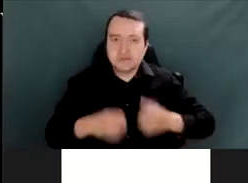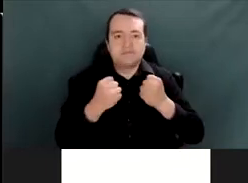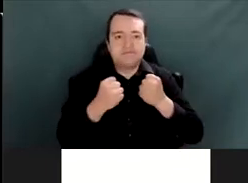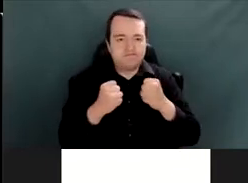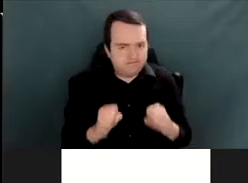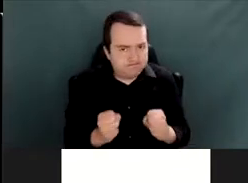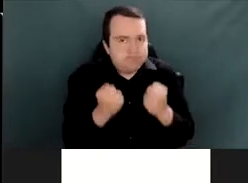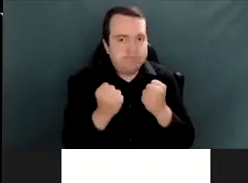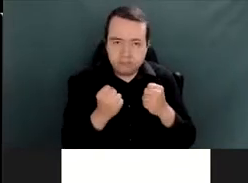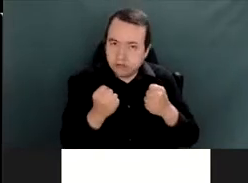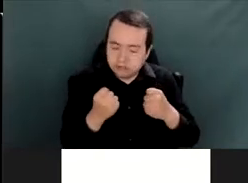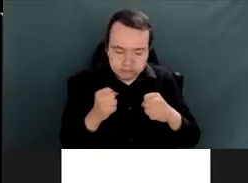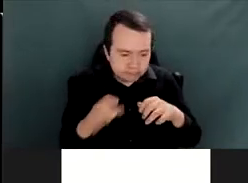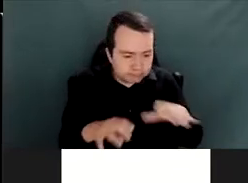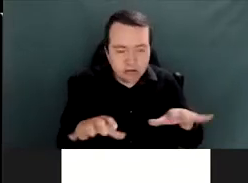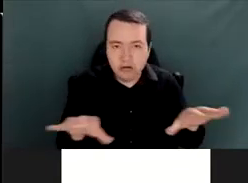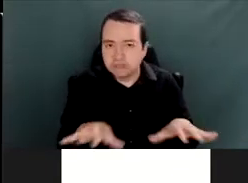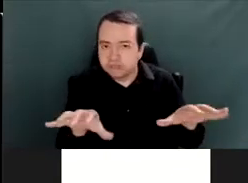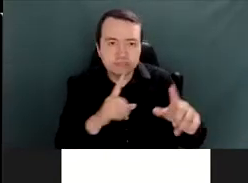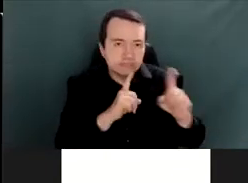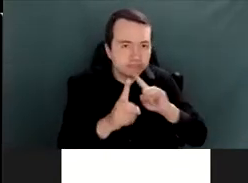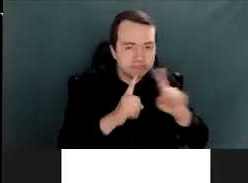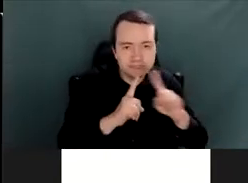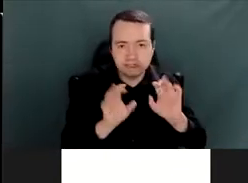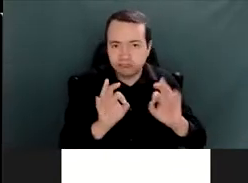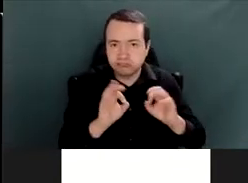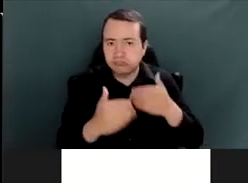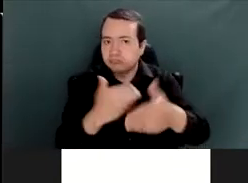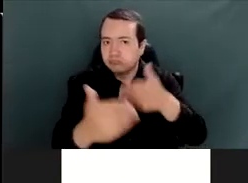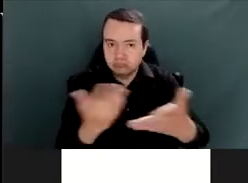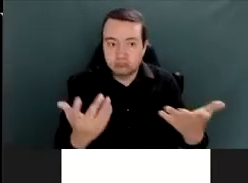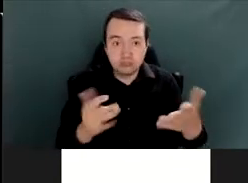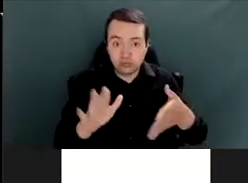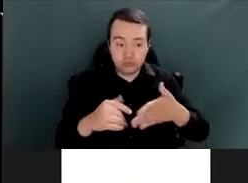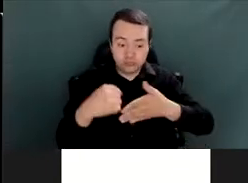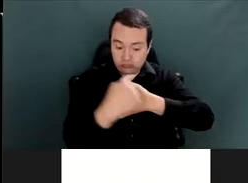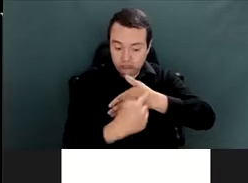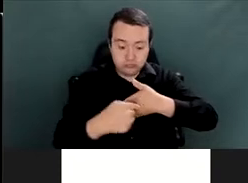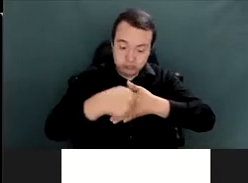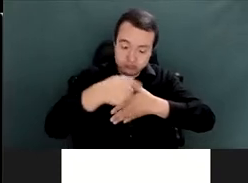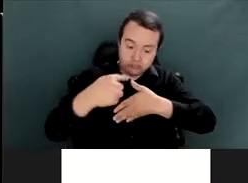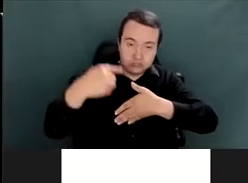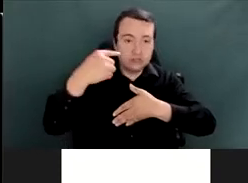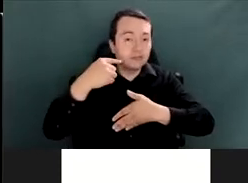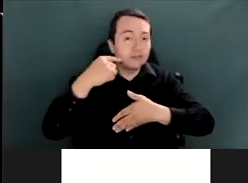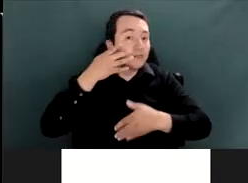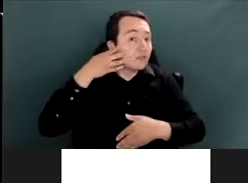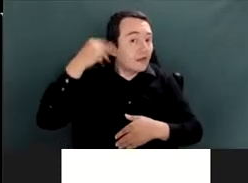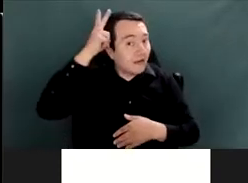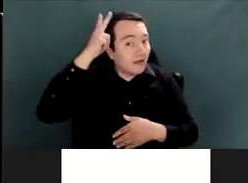efforts and extend the work on dialogues of knowledge to different social cultural